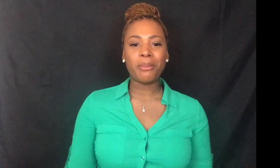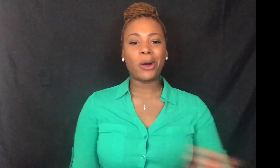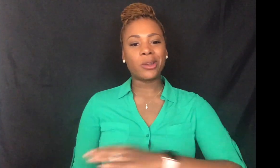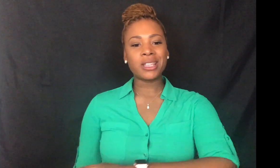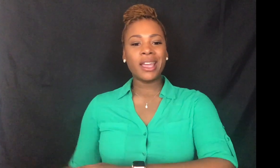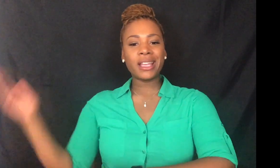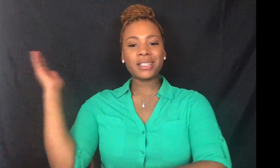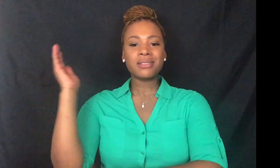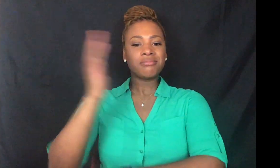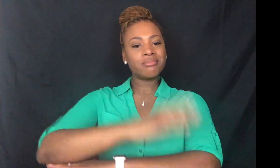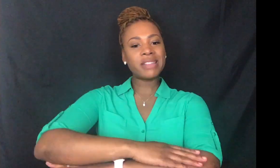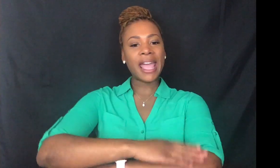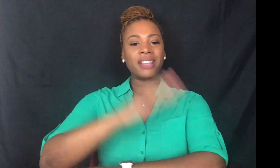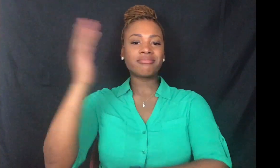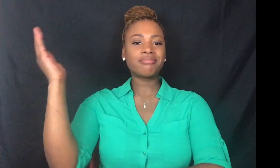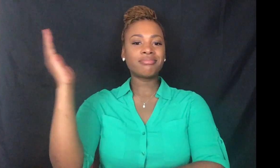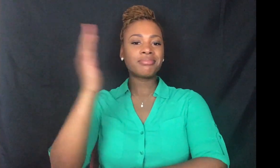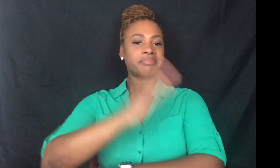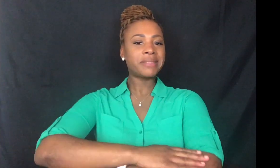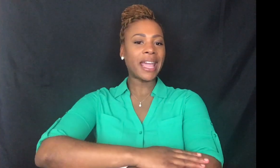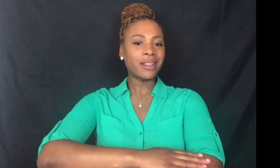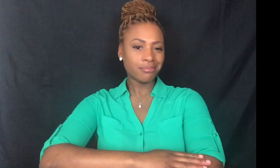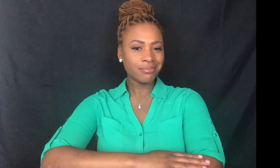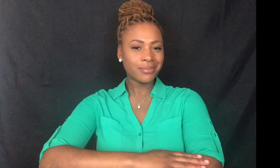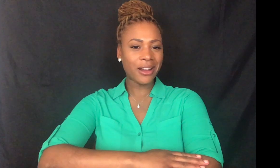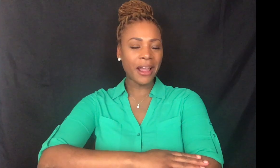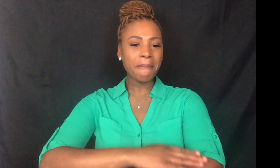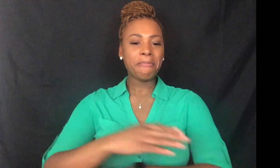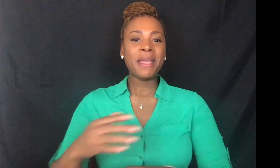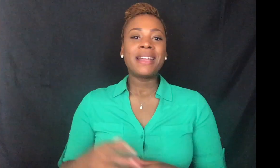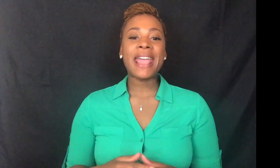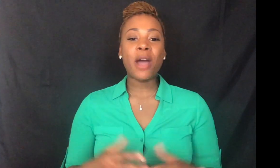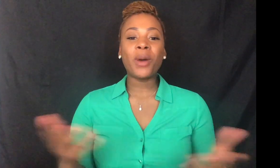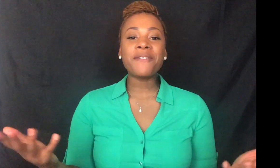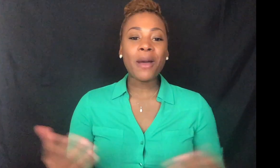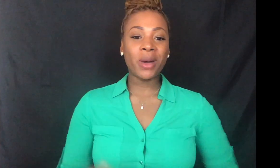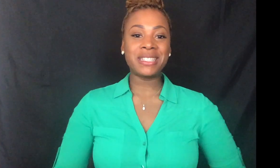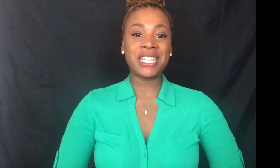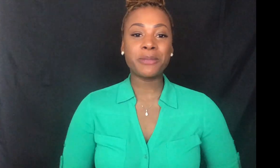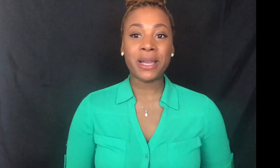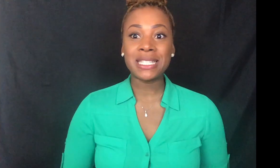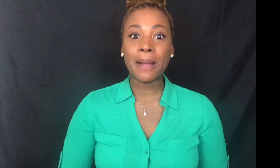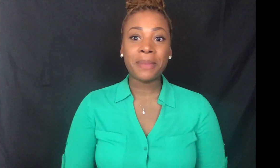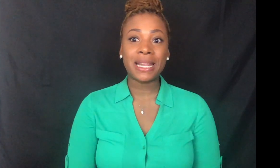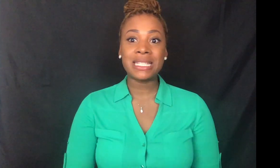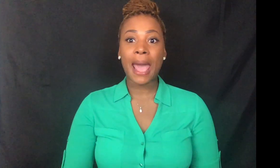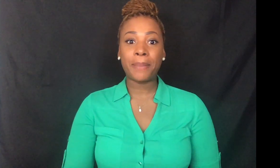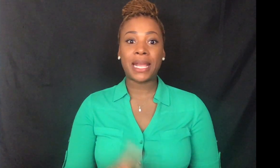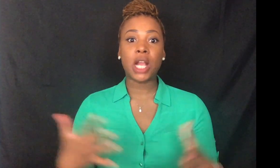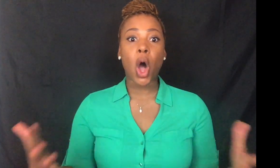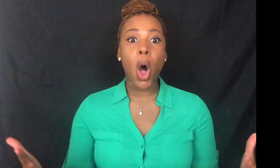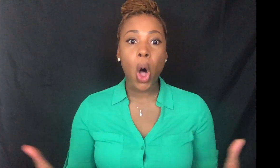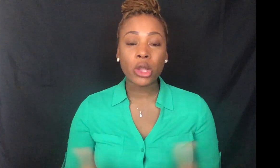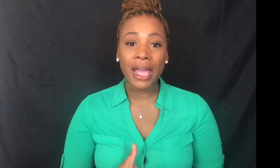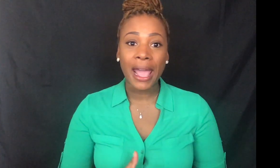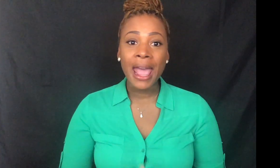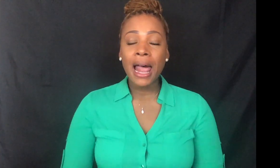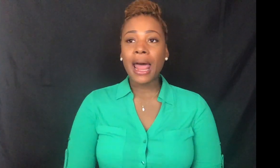elbows, and just day. Day. All right? Now, what if I wanted to express something is happening all day? Like, oh